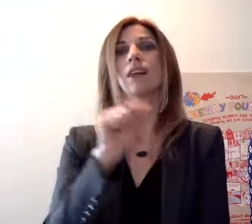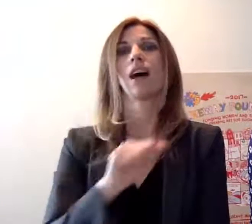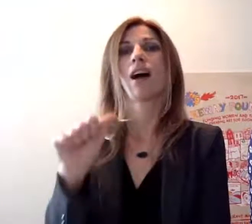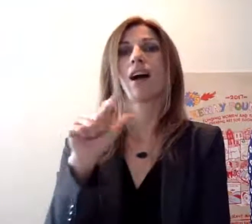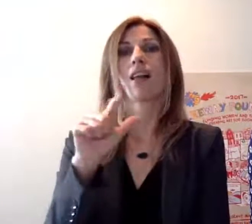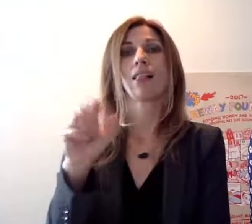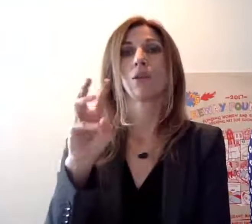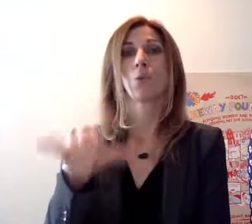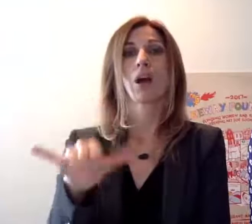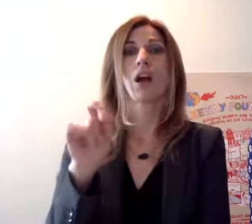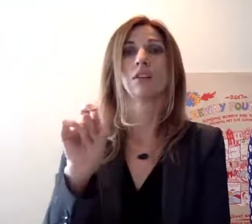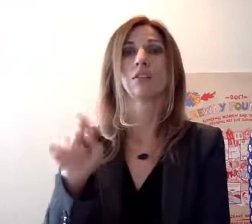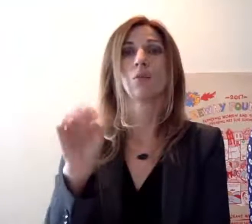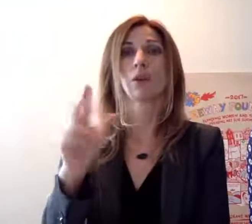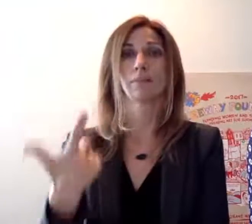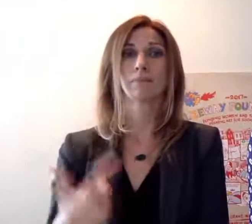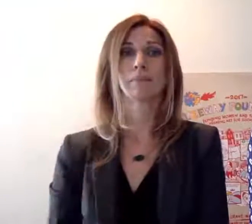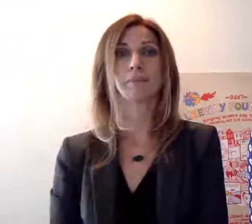news@leewayorg,